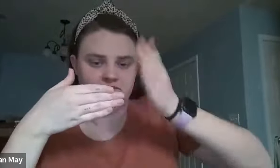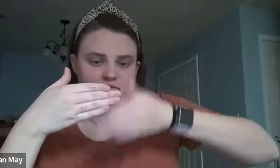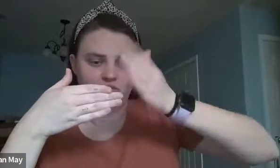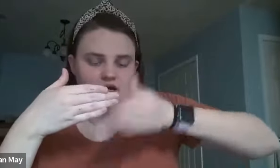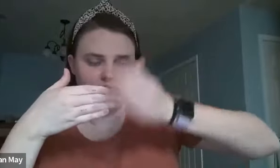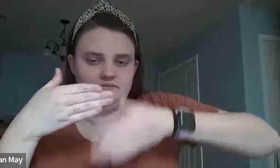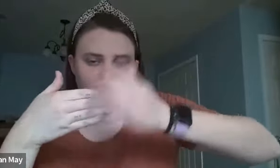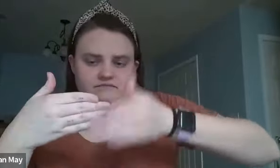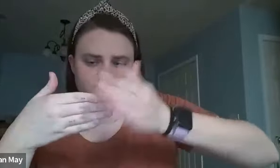Bread.